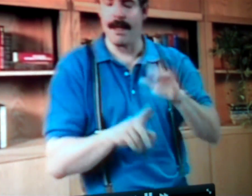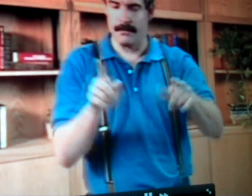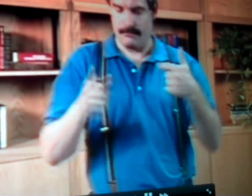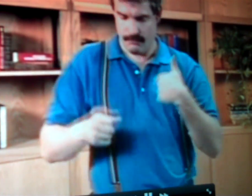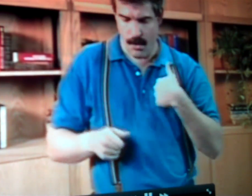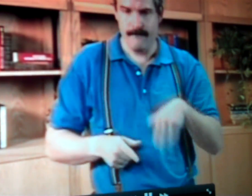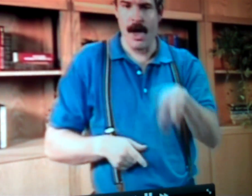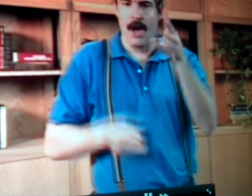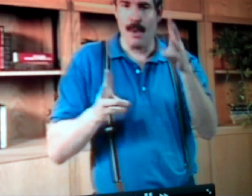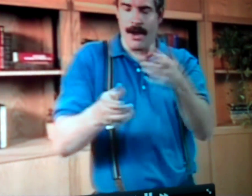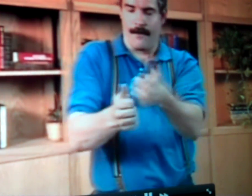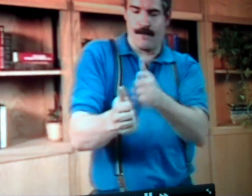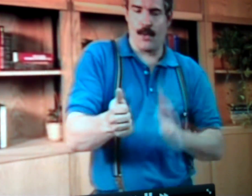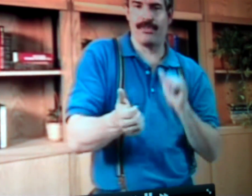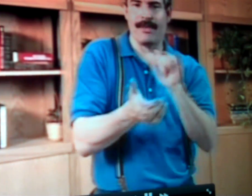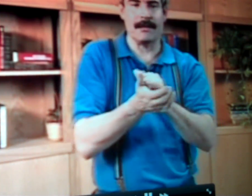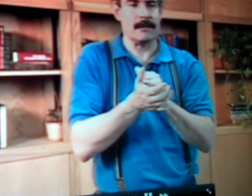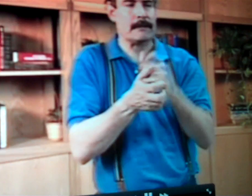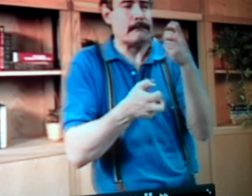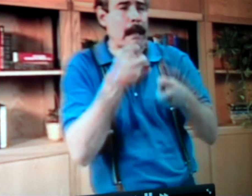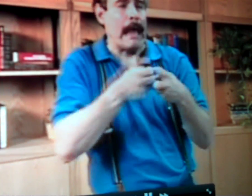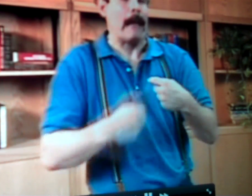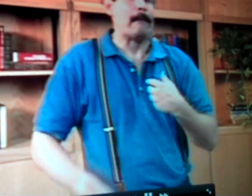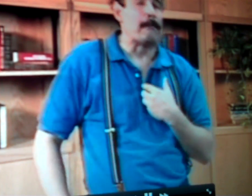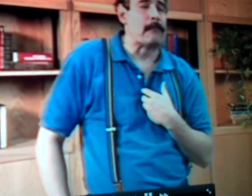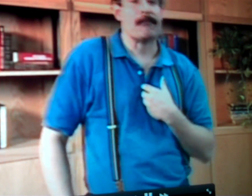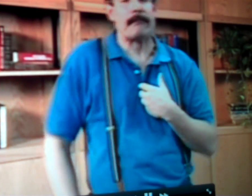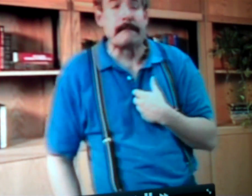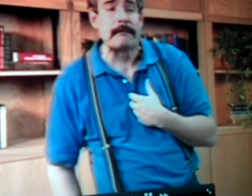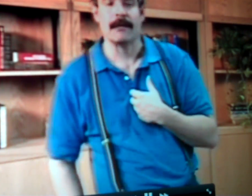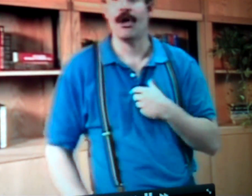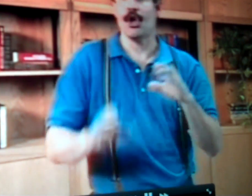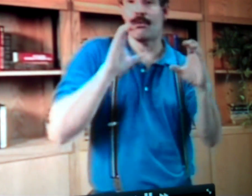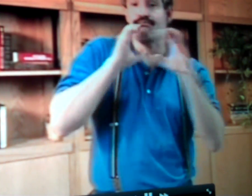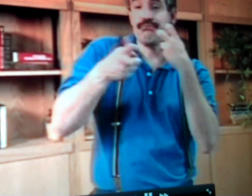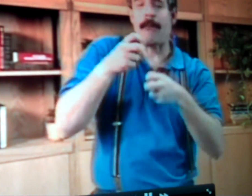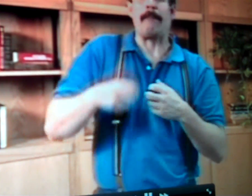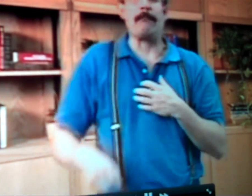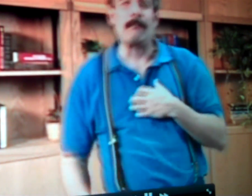I didn't have time to educate them about my deaf culture.